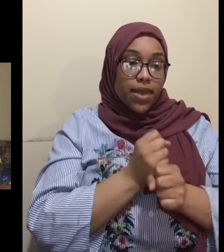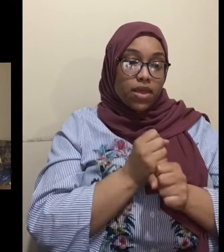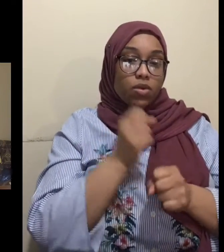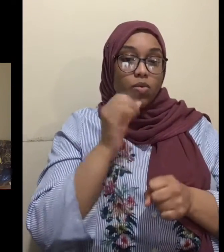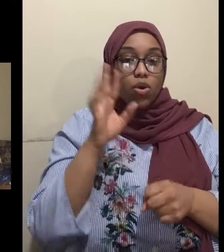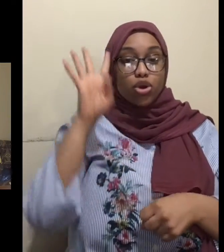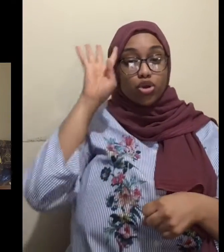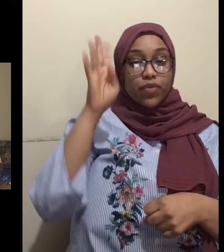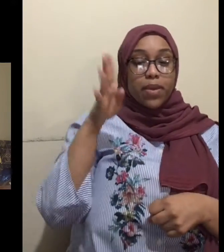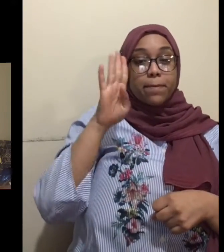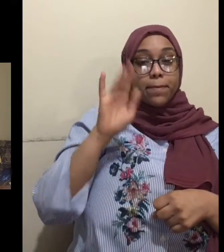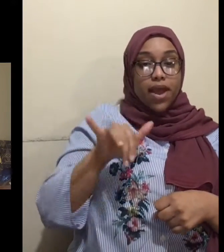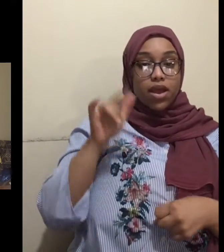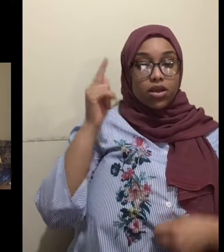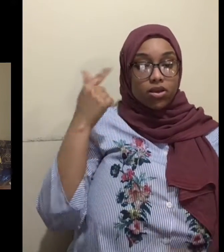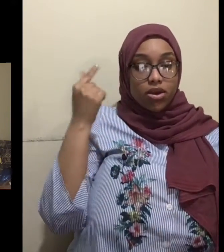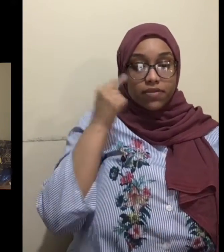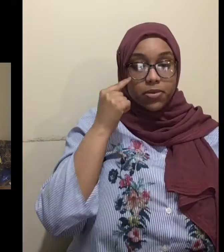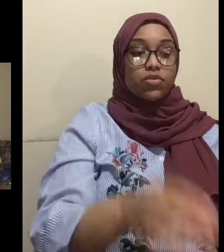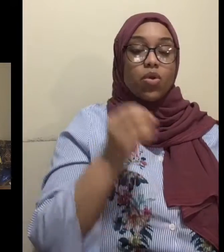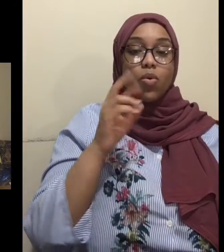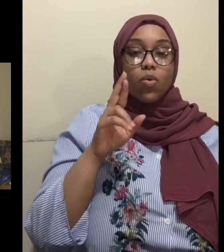for government